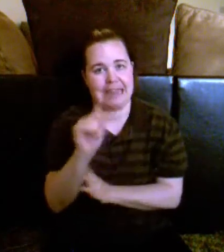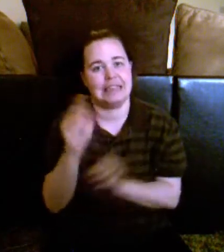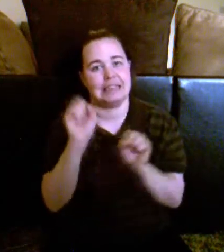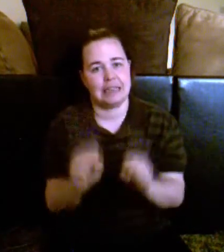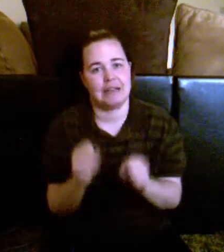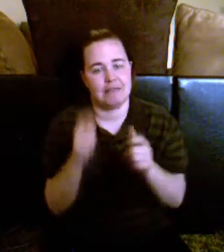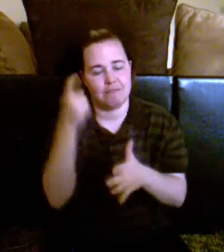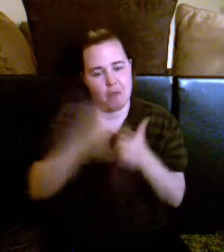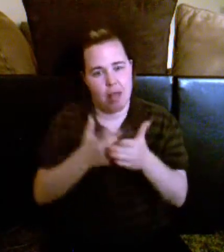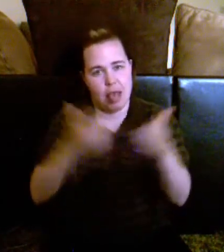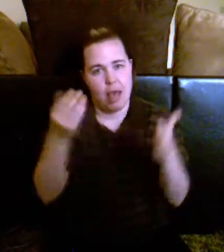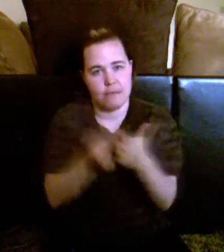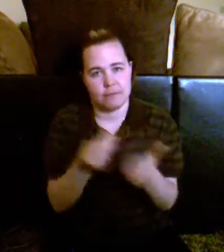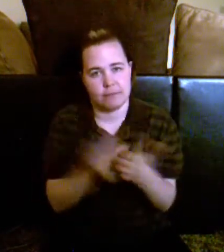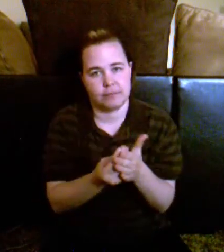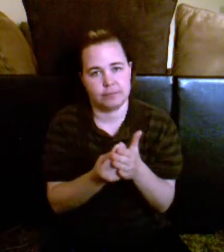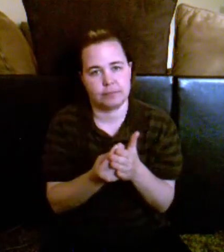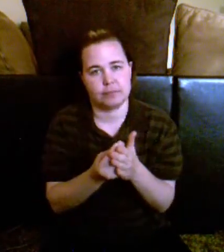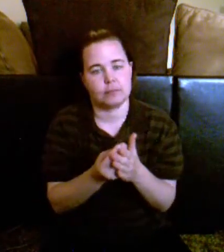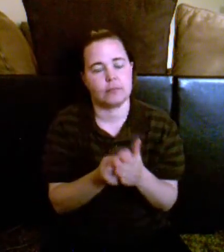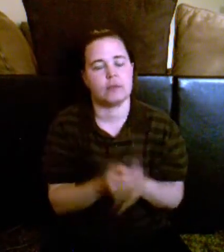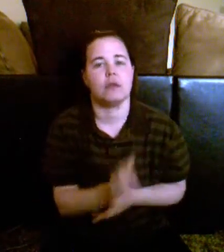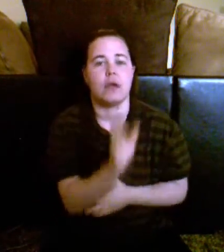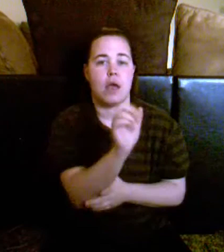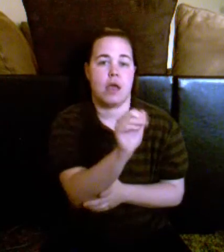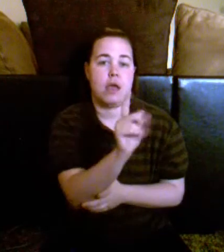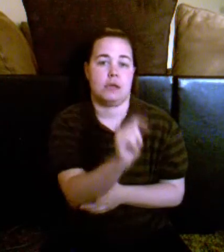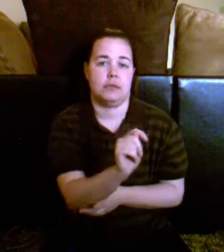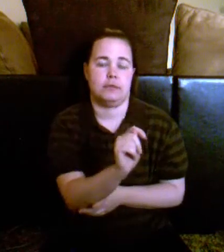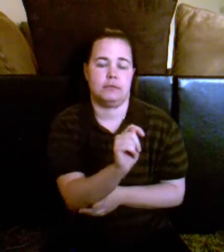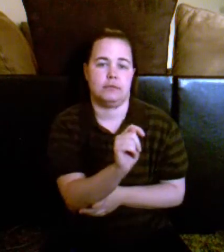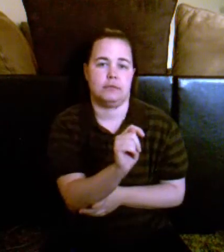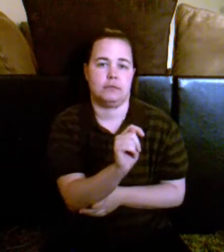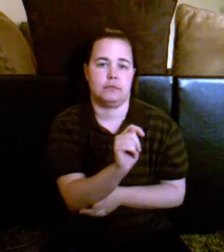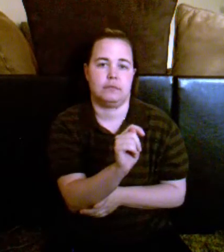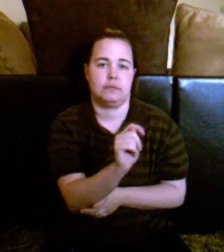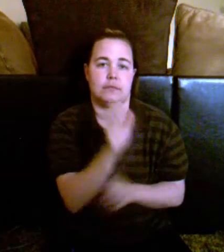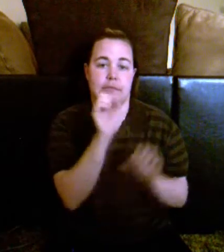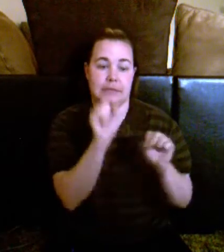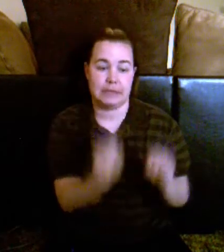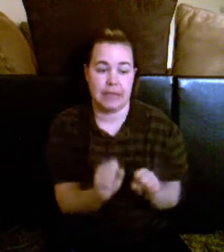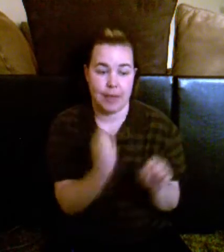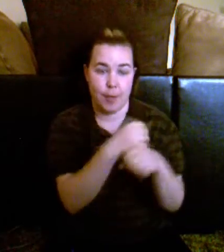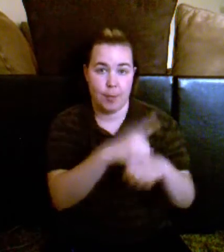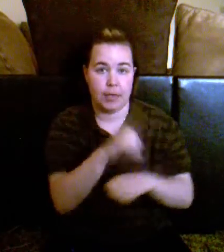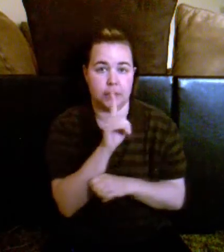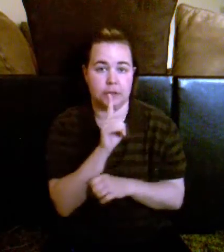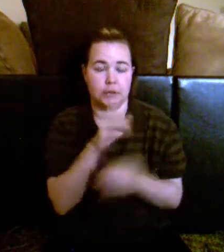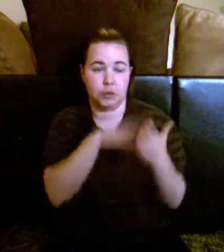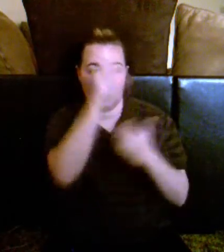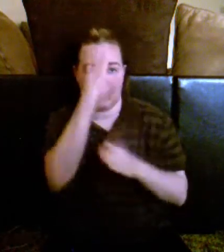expensive. Assistive technology can also make students look different and stand